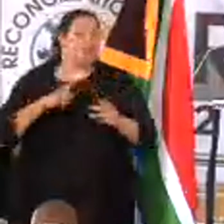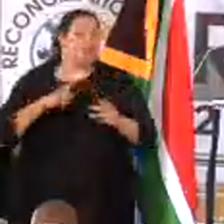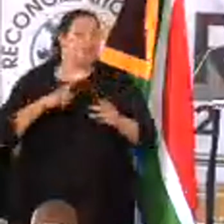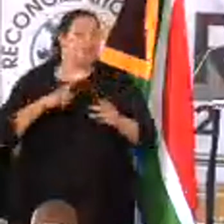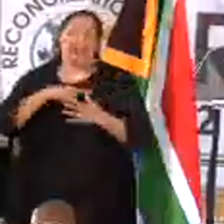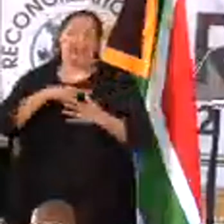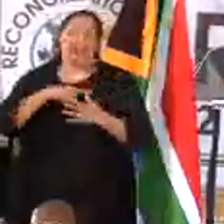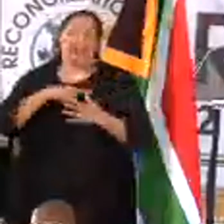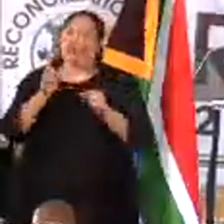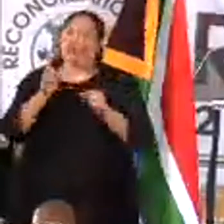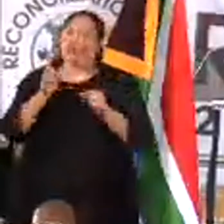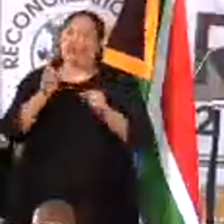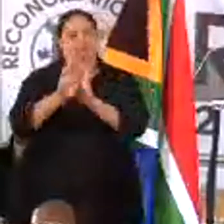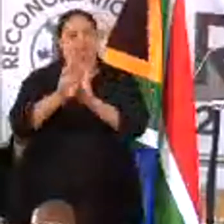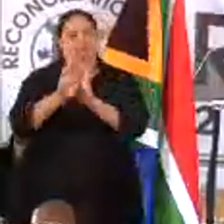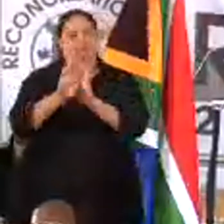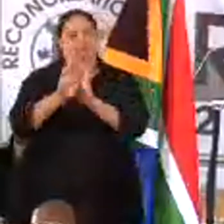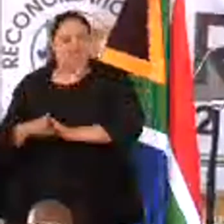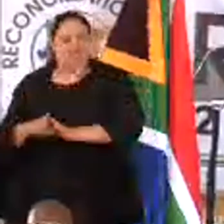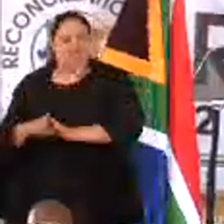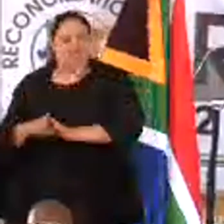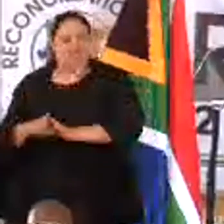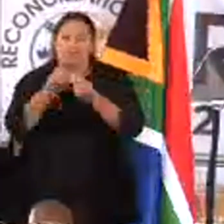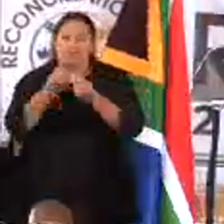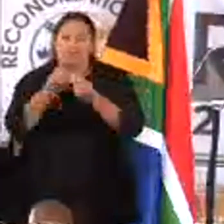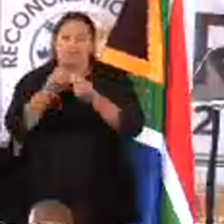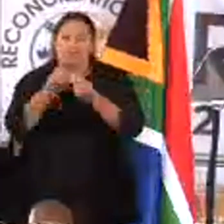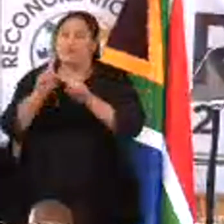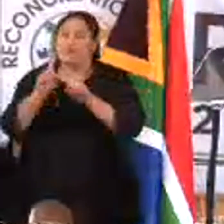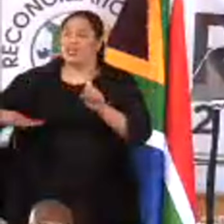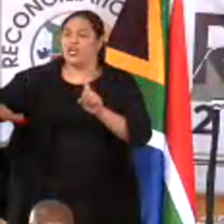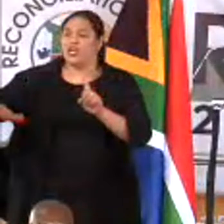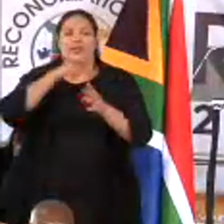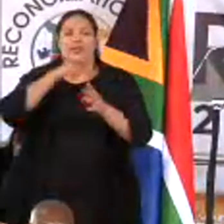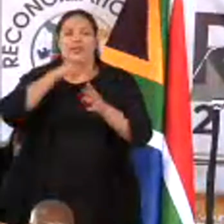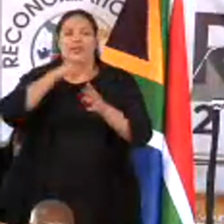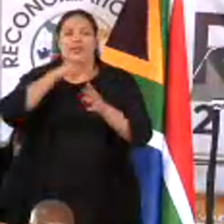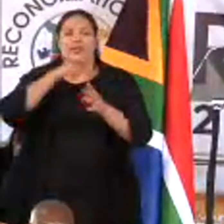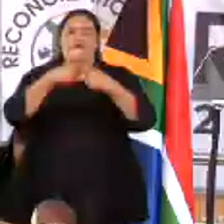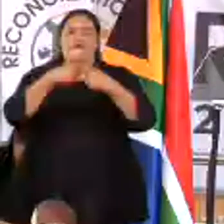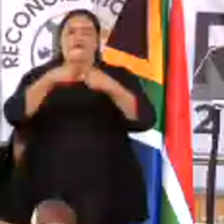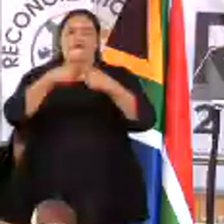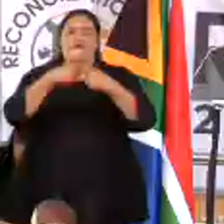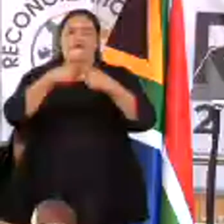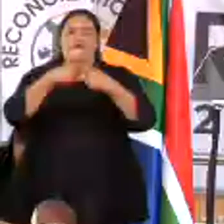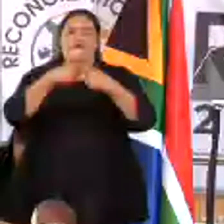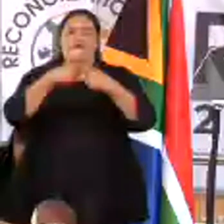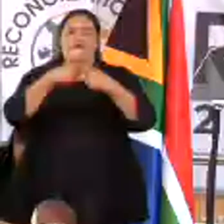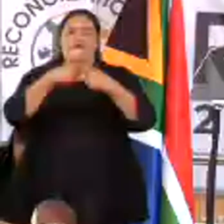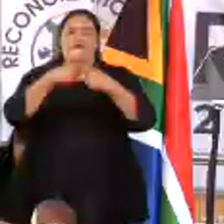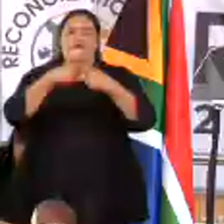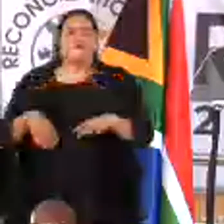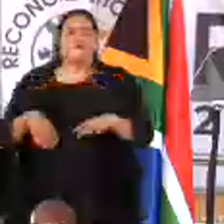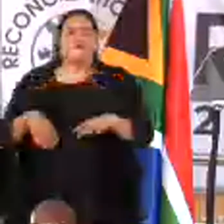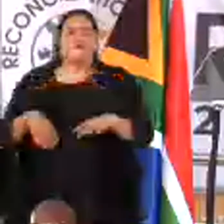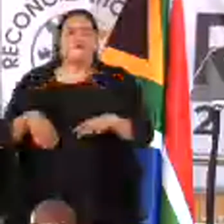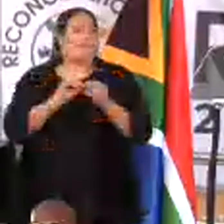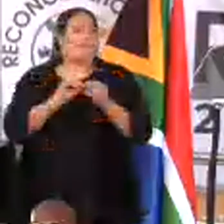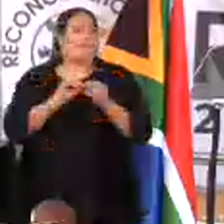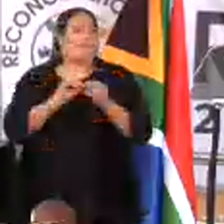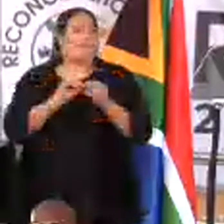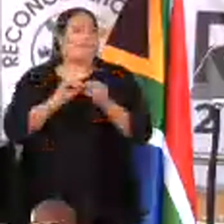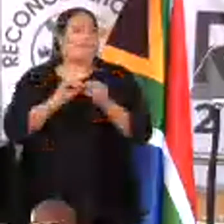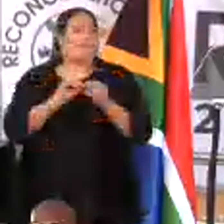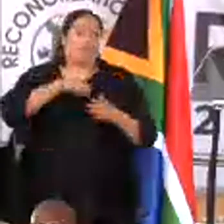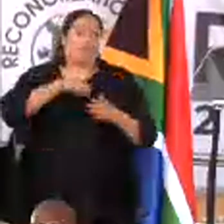make progress in a number of areas, be they in fighting crime, be it in making sure that